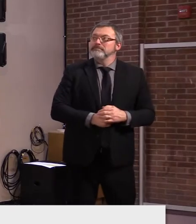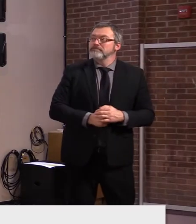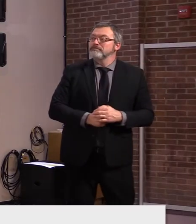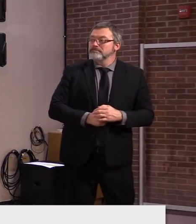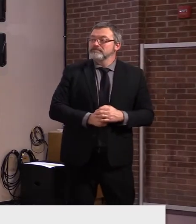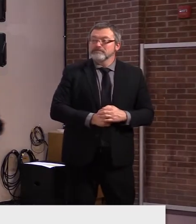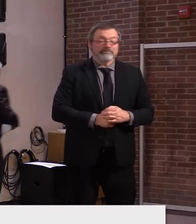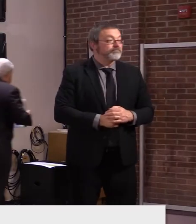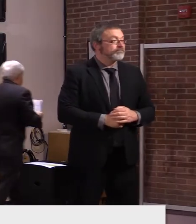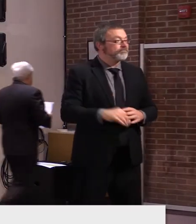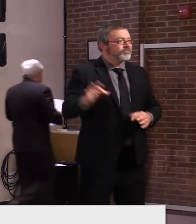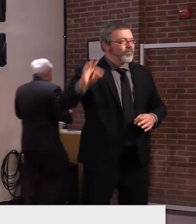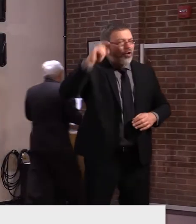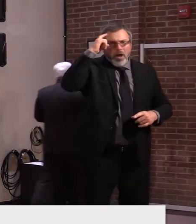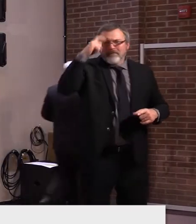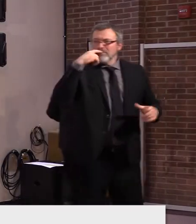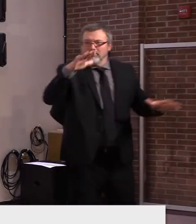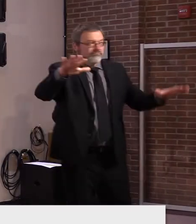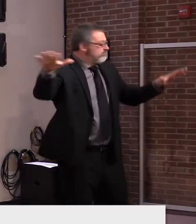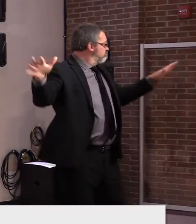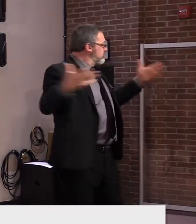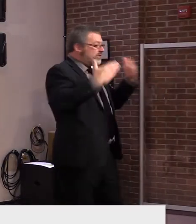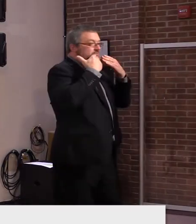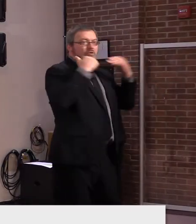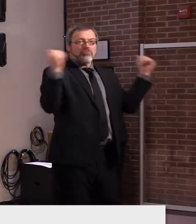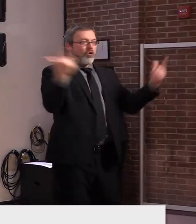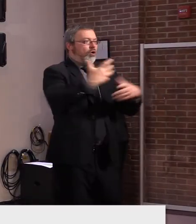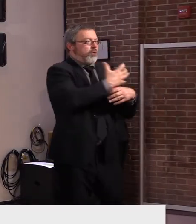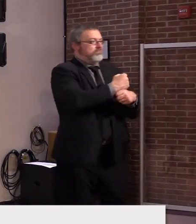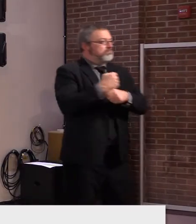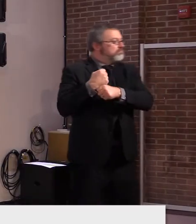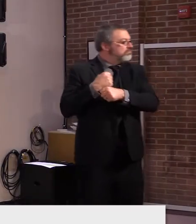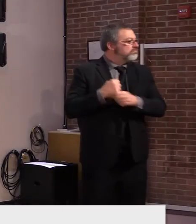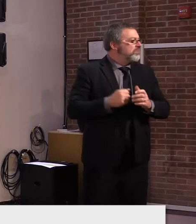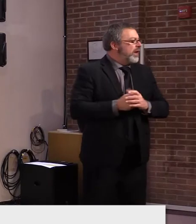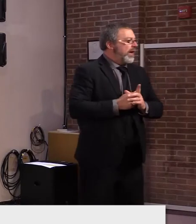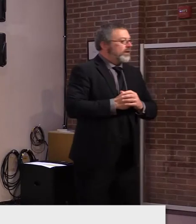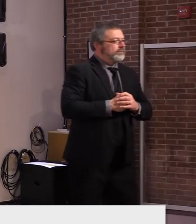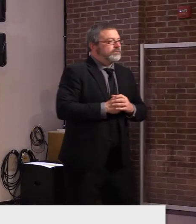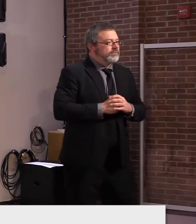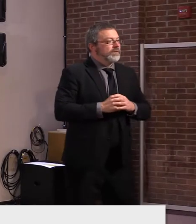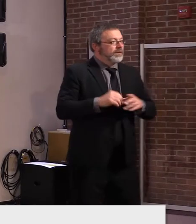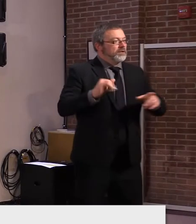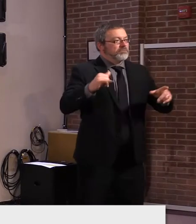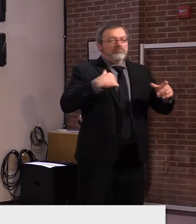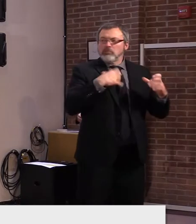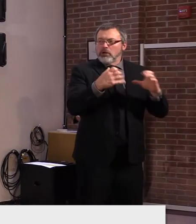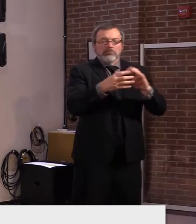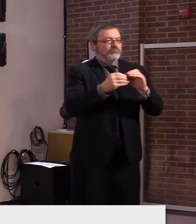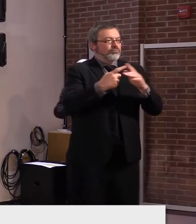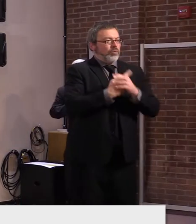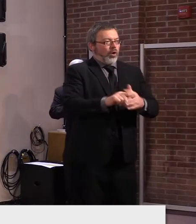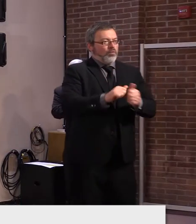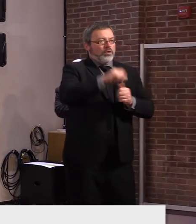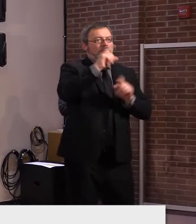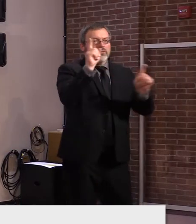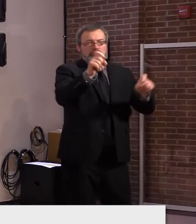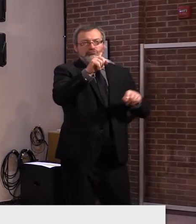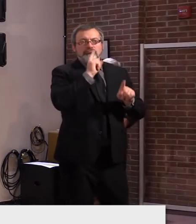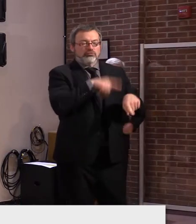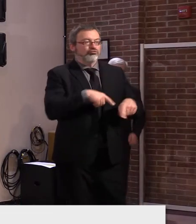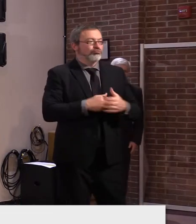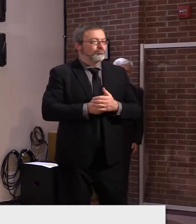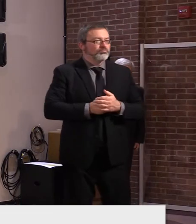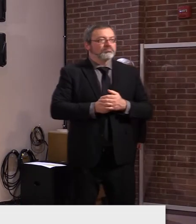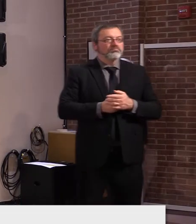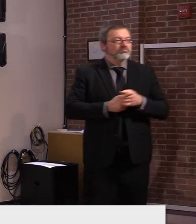Thank you, Secretary Smith. We'll now open it up to questions. All right, folks in the room. Governor, you had mentioned wanting to